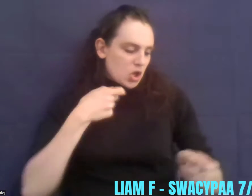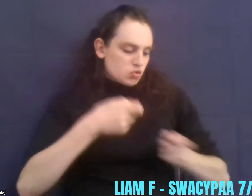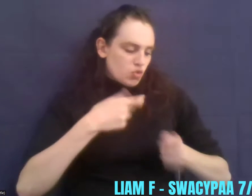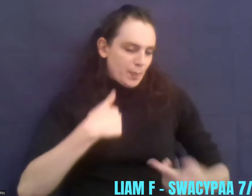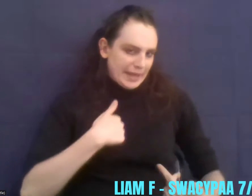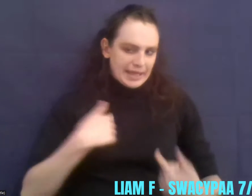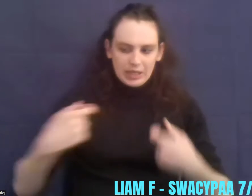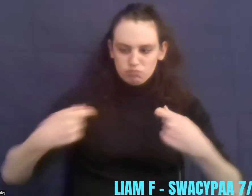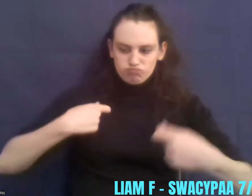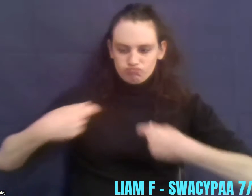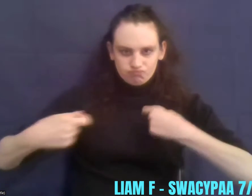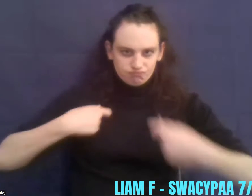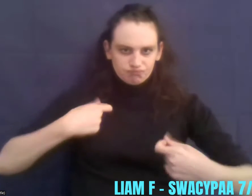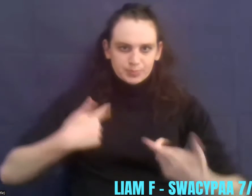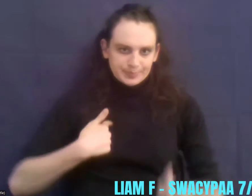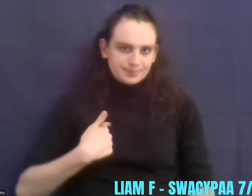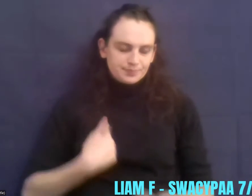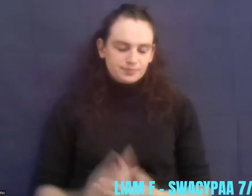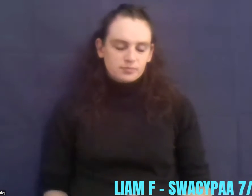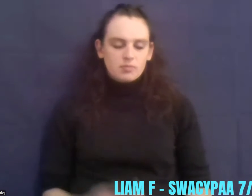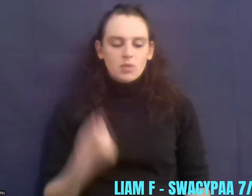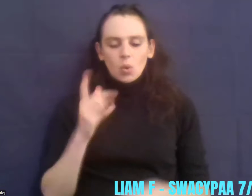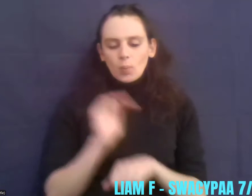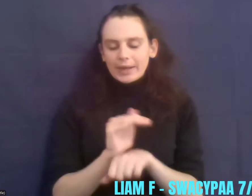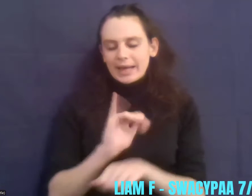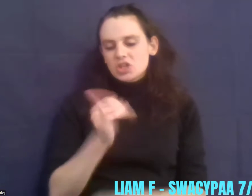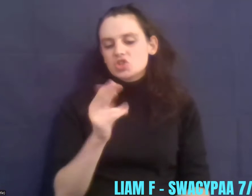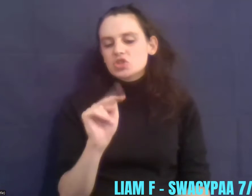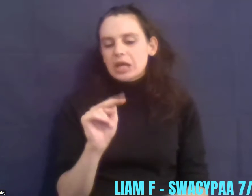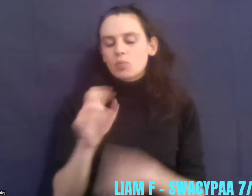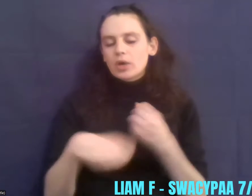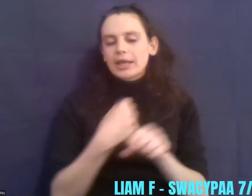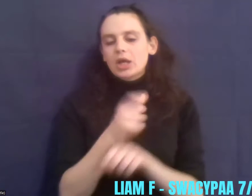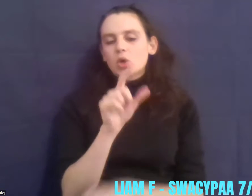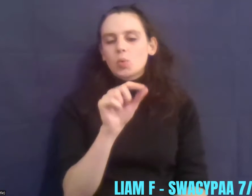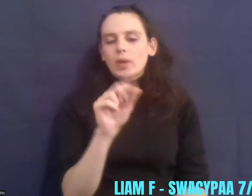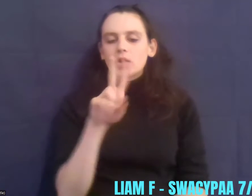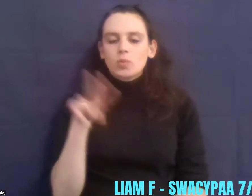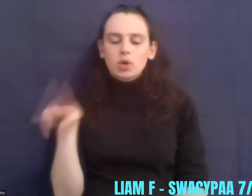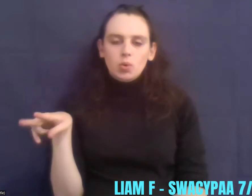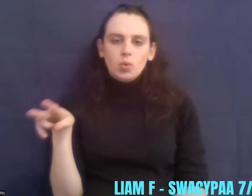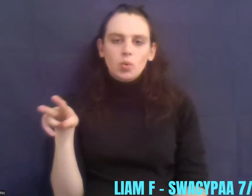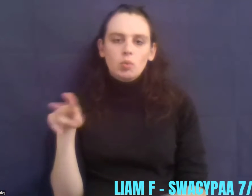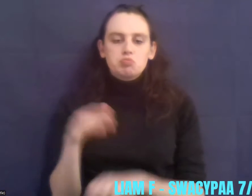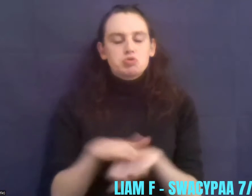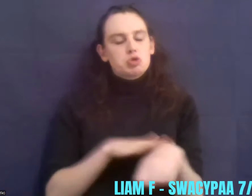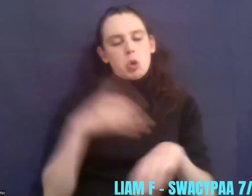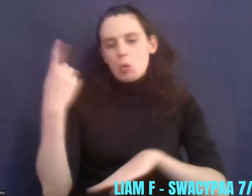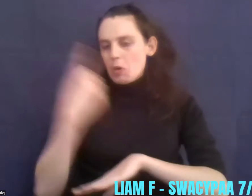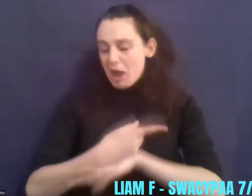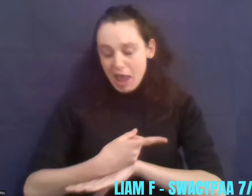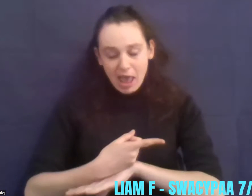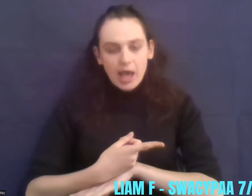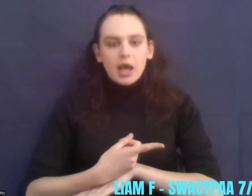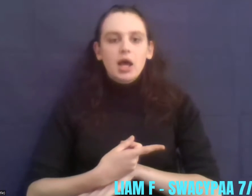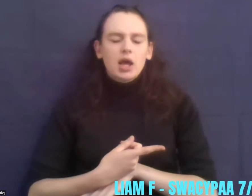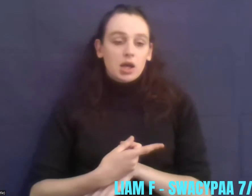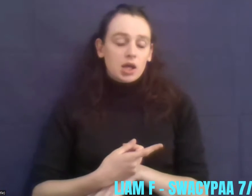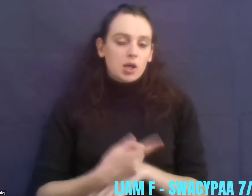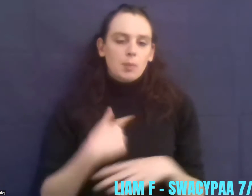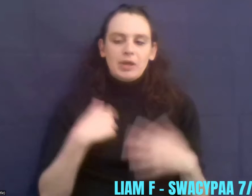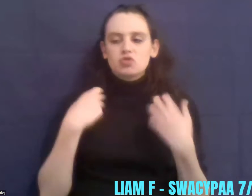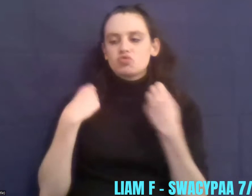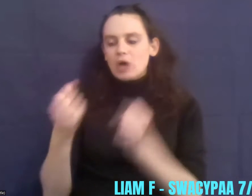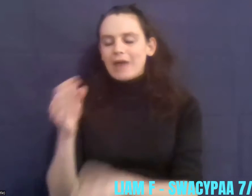in January of 2022. Very slow day in wine country. I was the only person working that